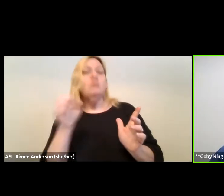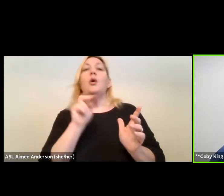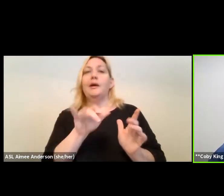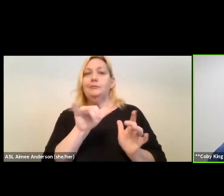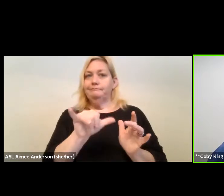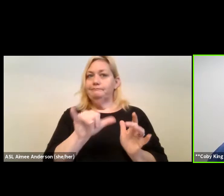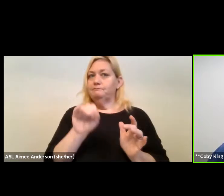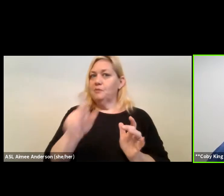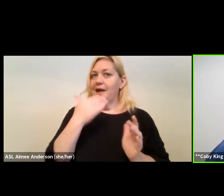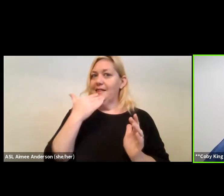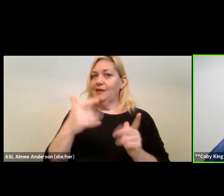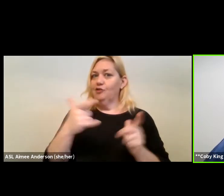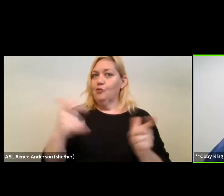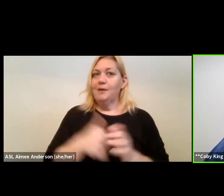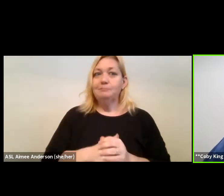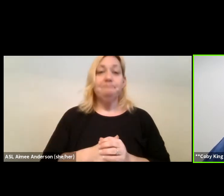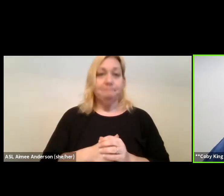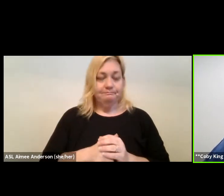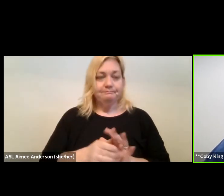Okay. All right, great.